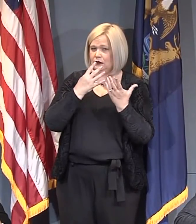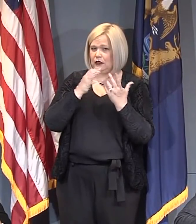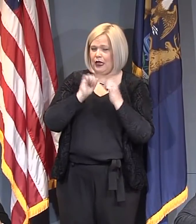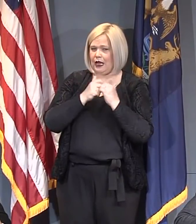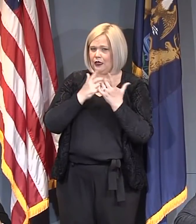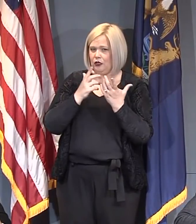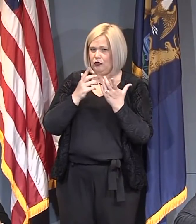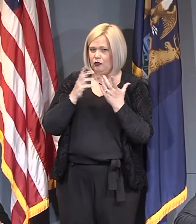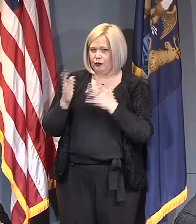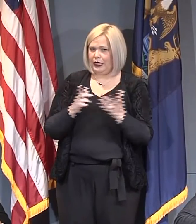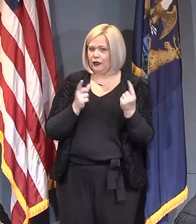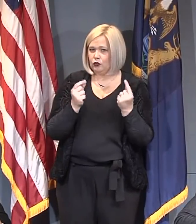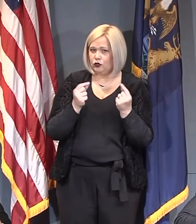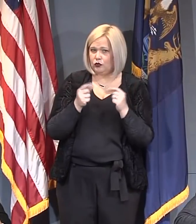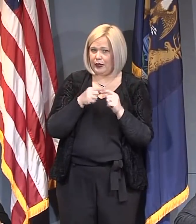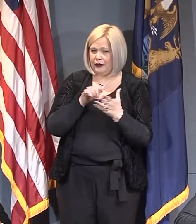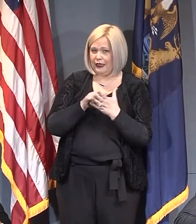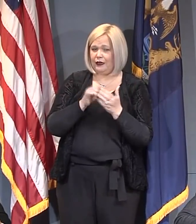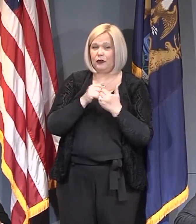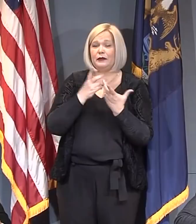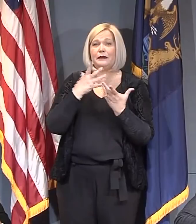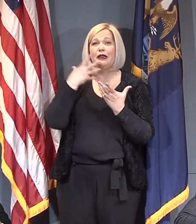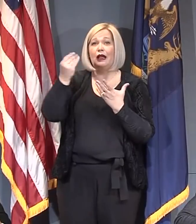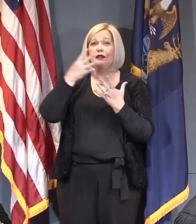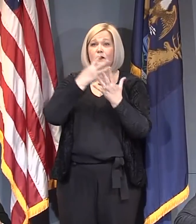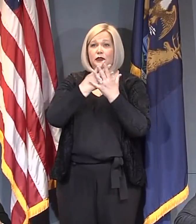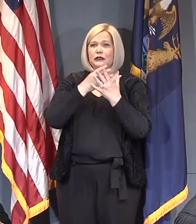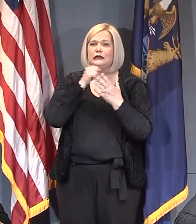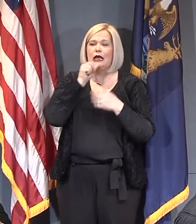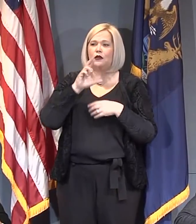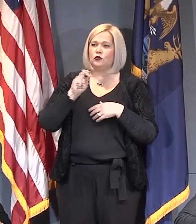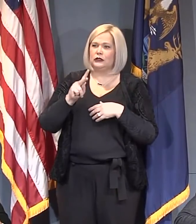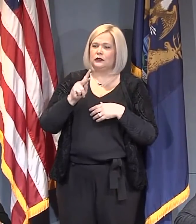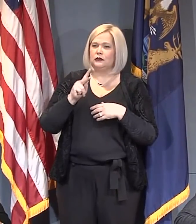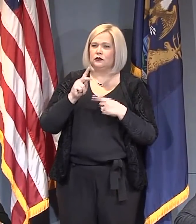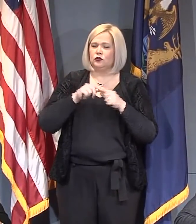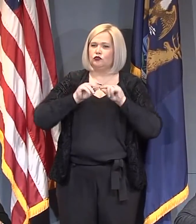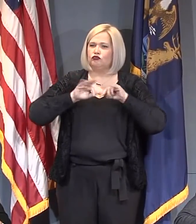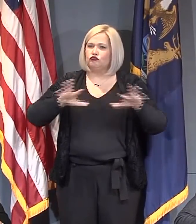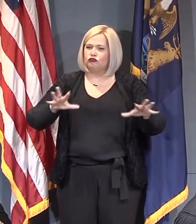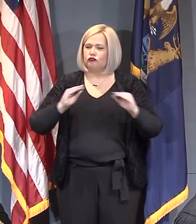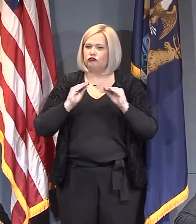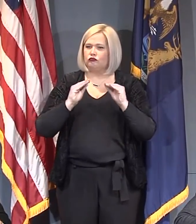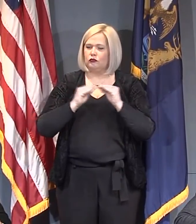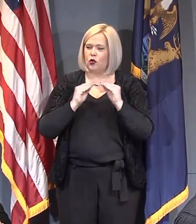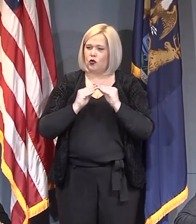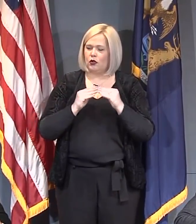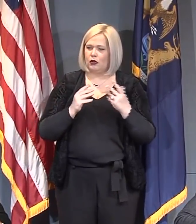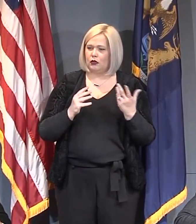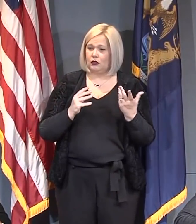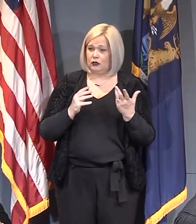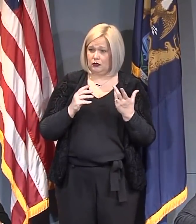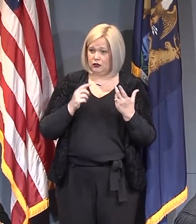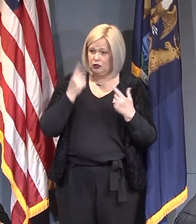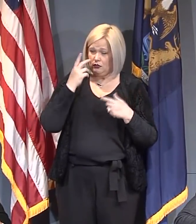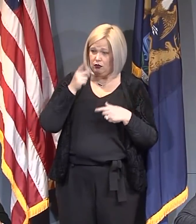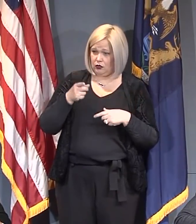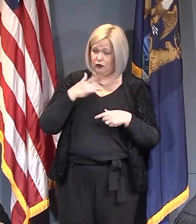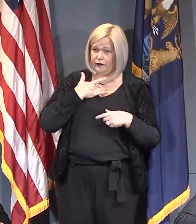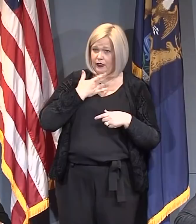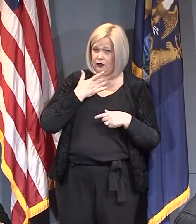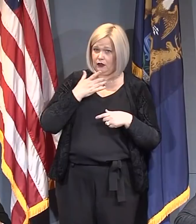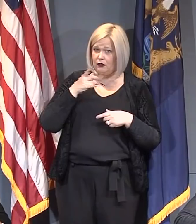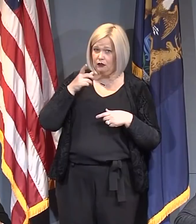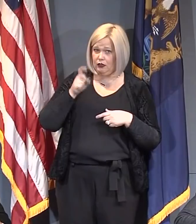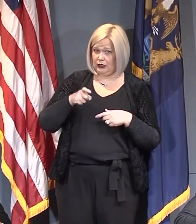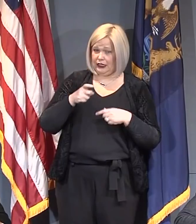also ensure when people are released, that they're not a risk to the public? Do you think there's a need to